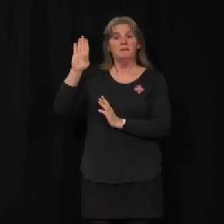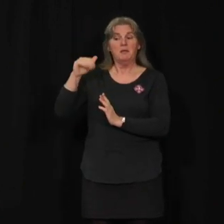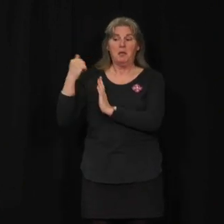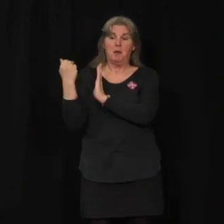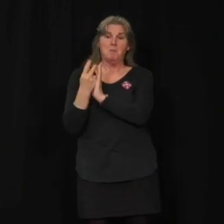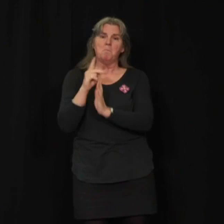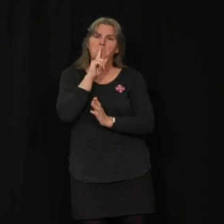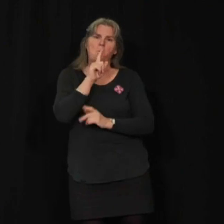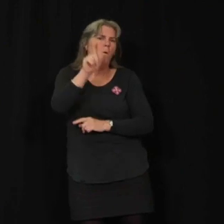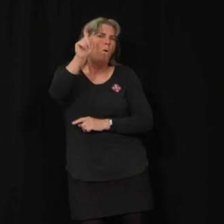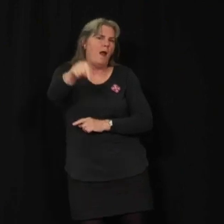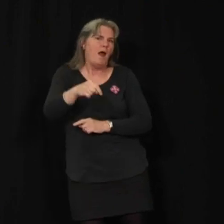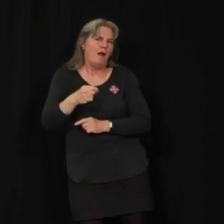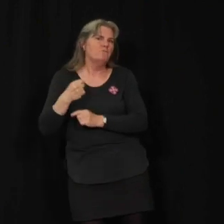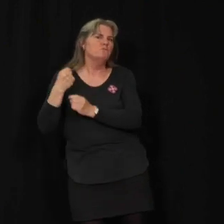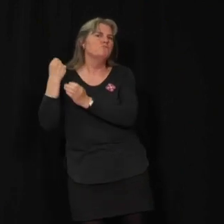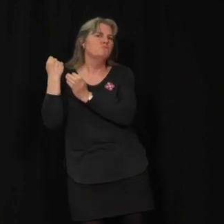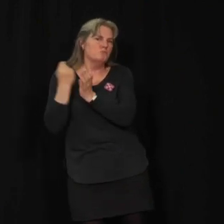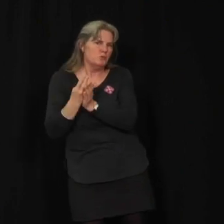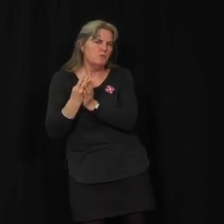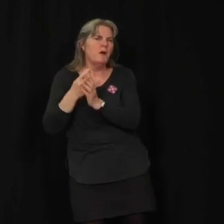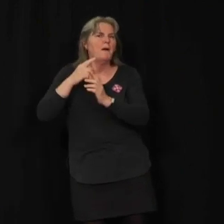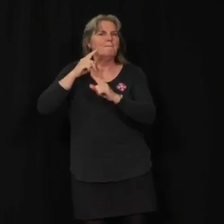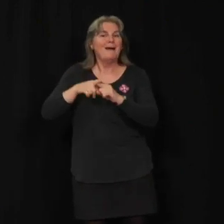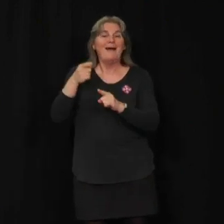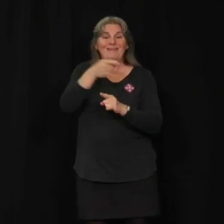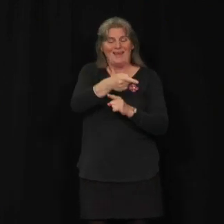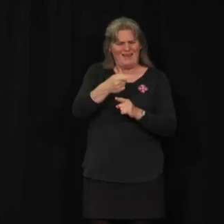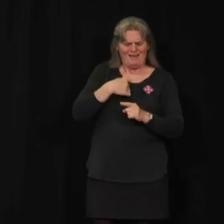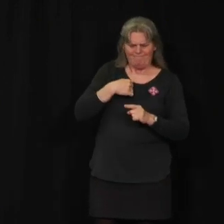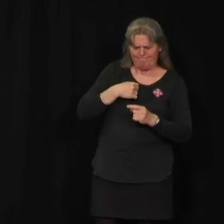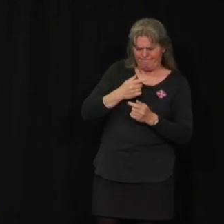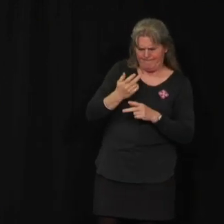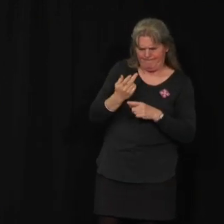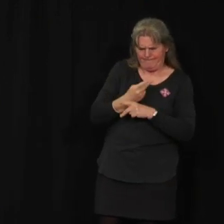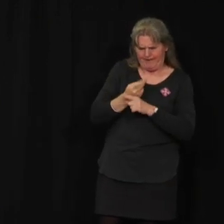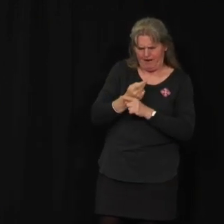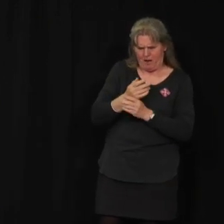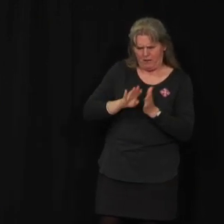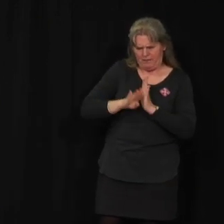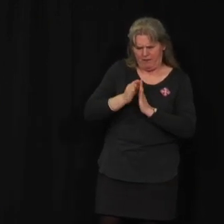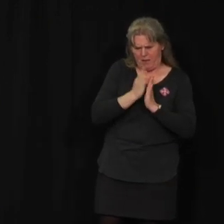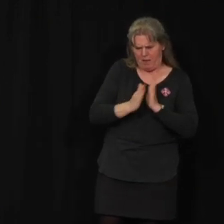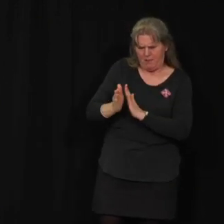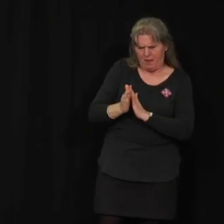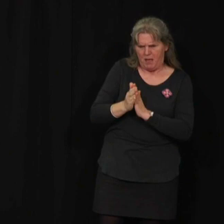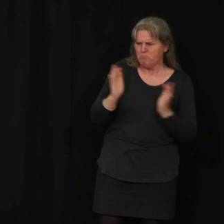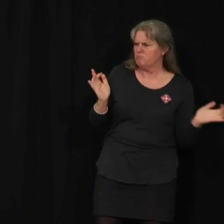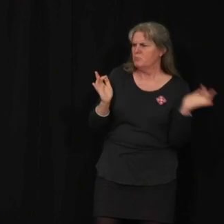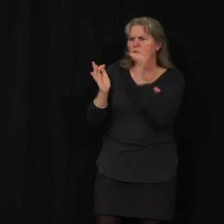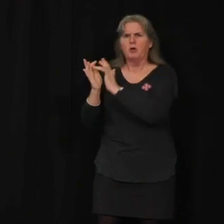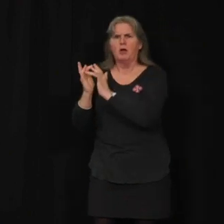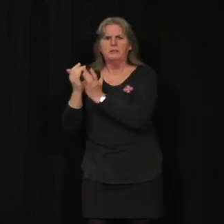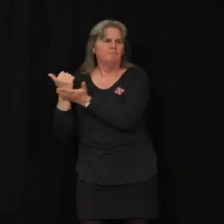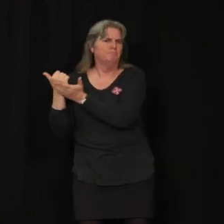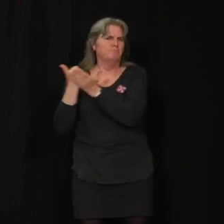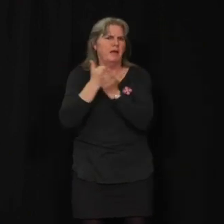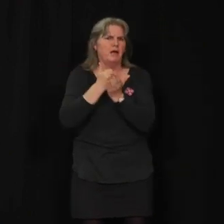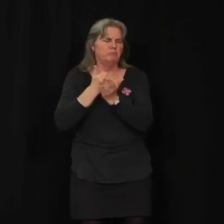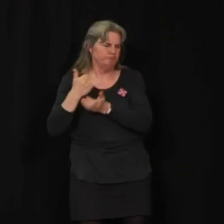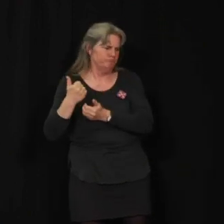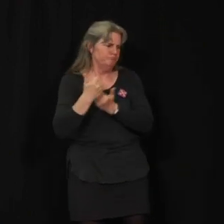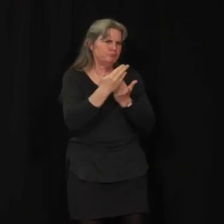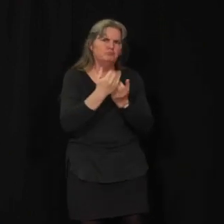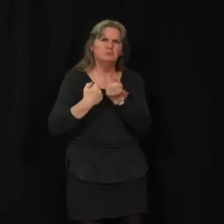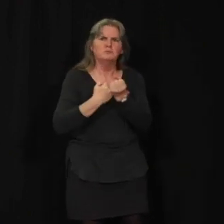Safety Board, the team is available to review your plans and offer support throughout the process, and we thank them very much for